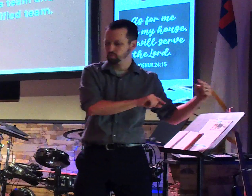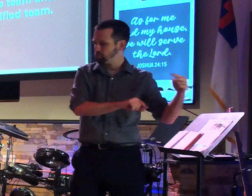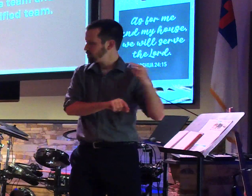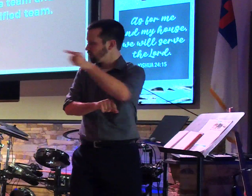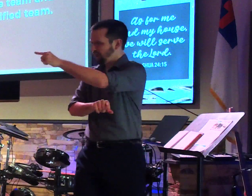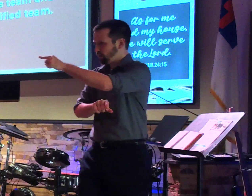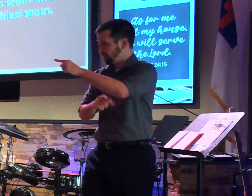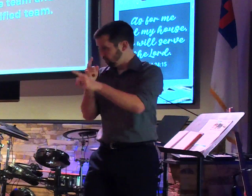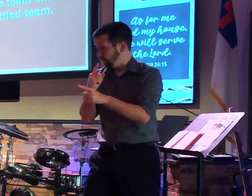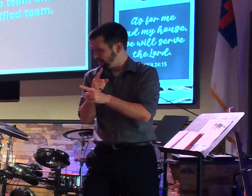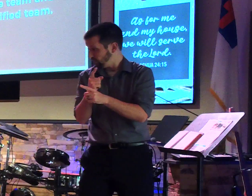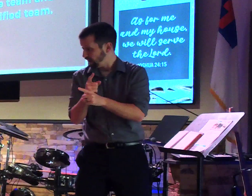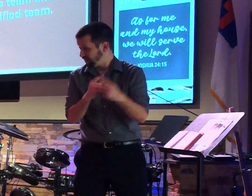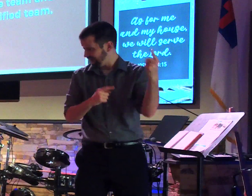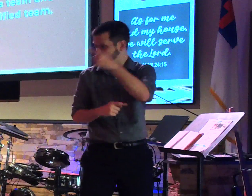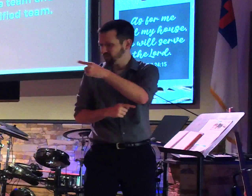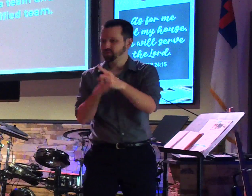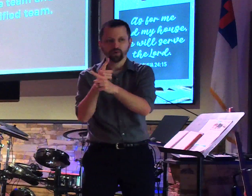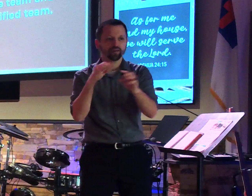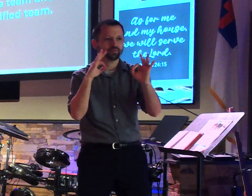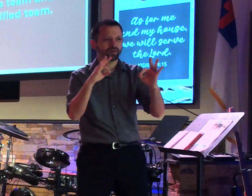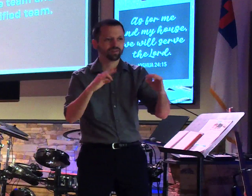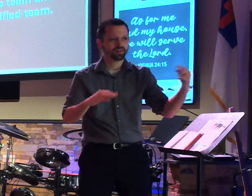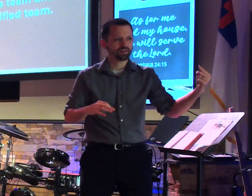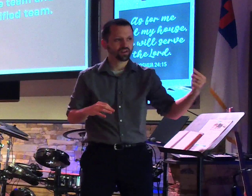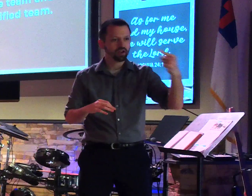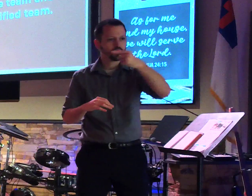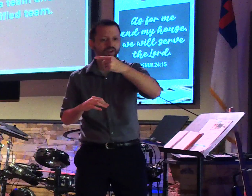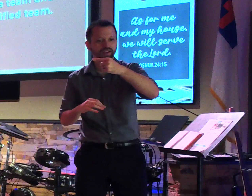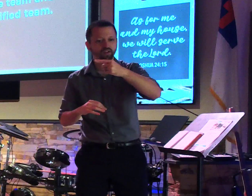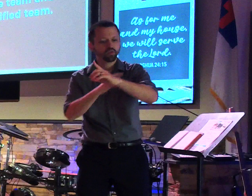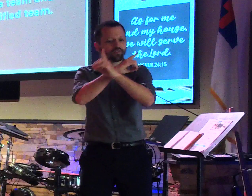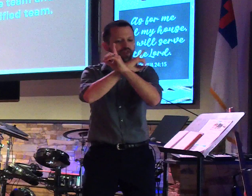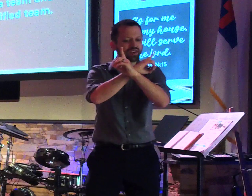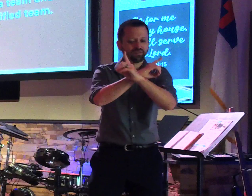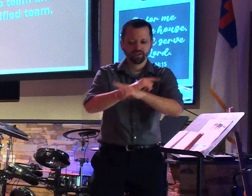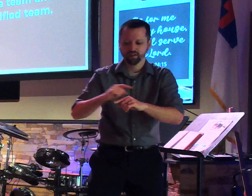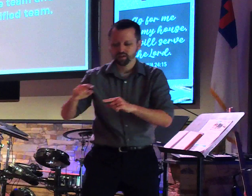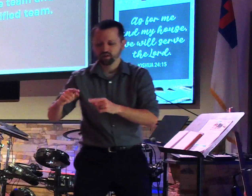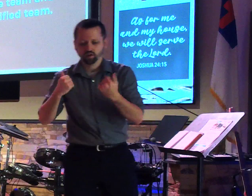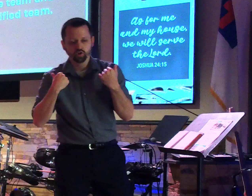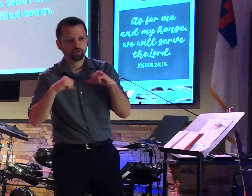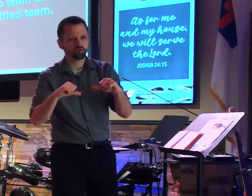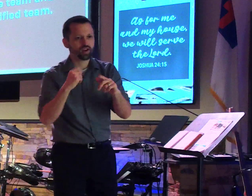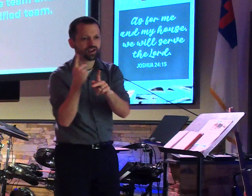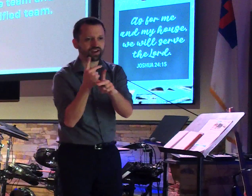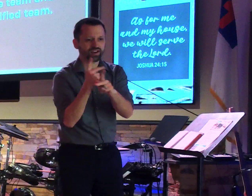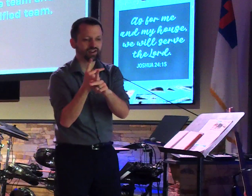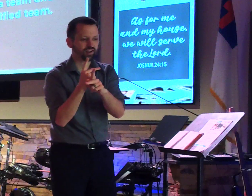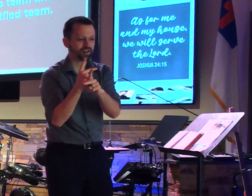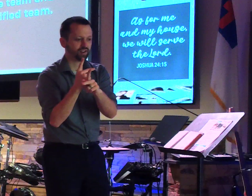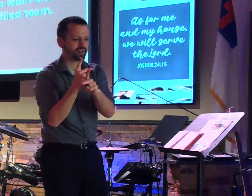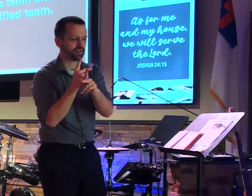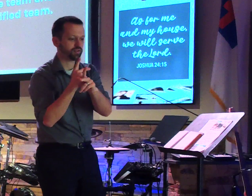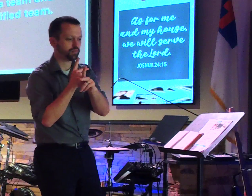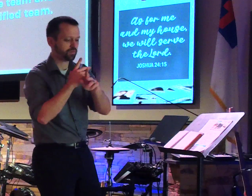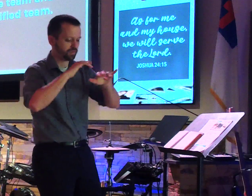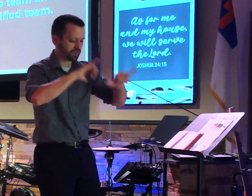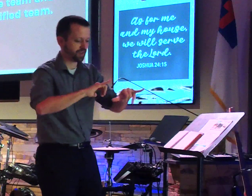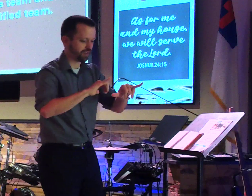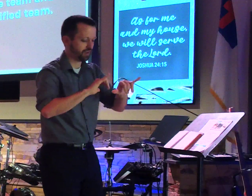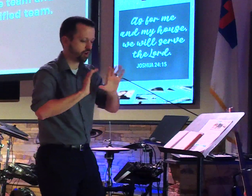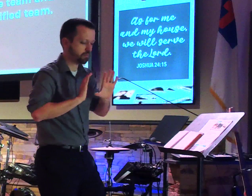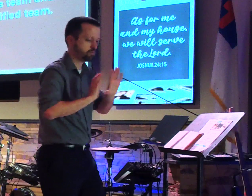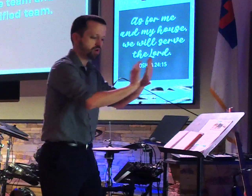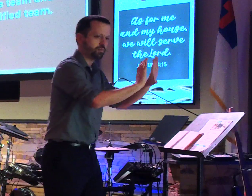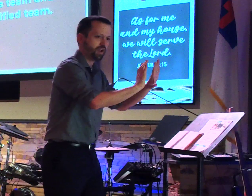This way. That way, right. You got the defense, and they're trying to keep them from going that way, and in fact, push them back